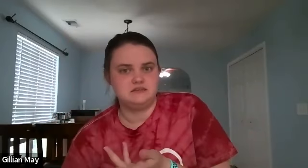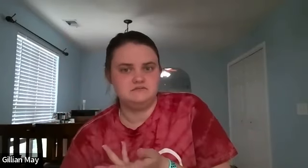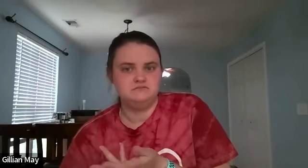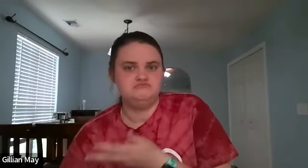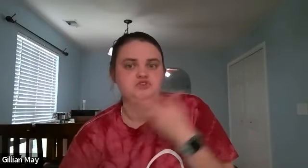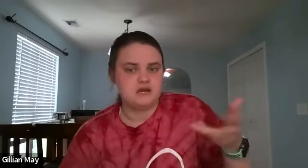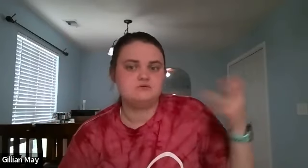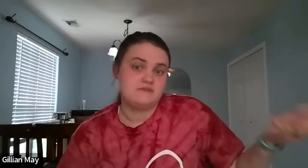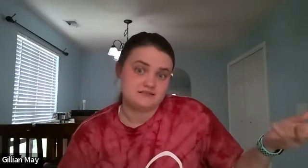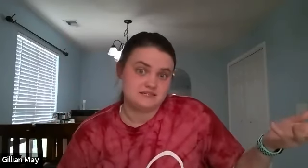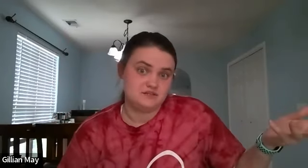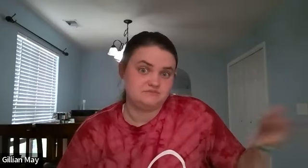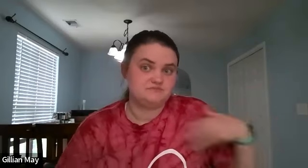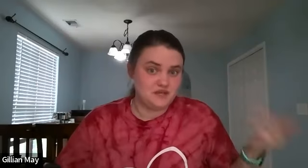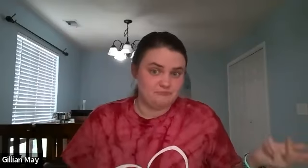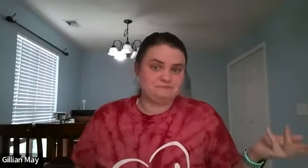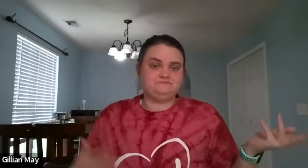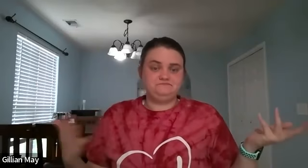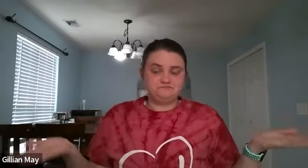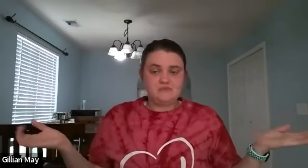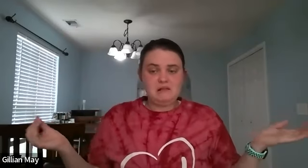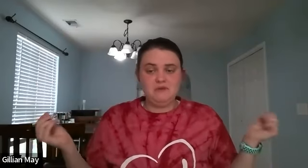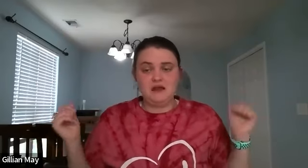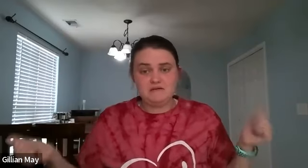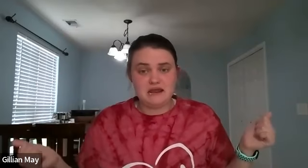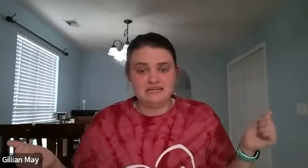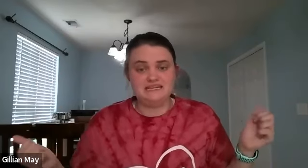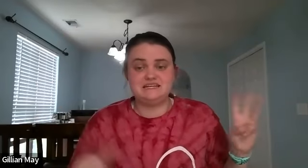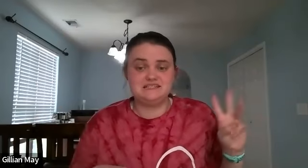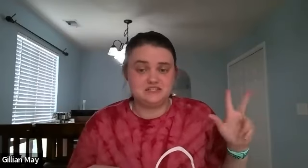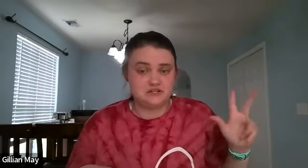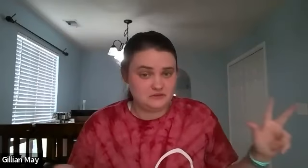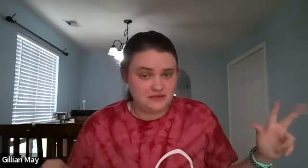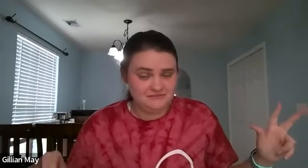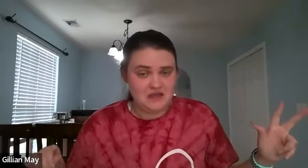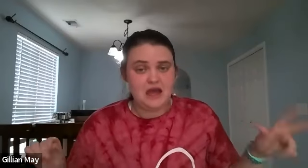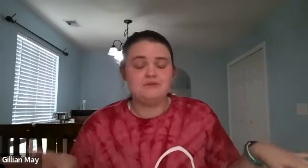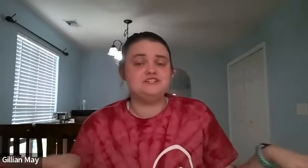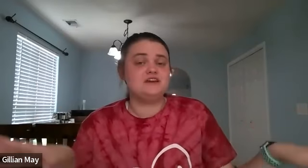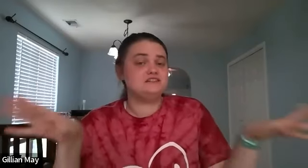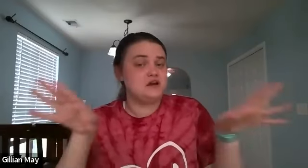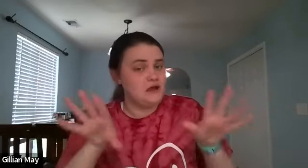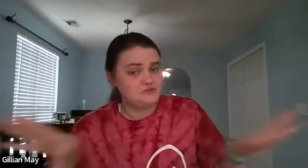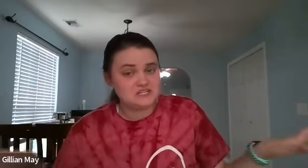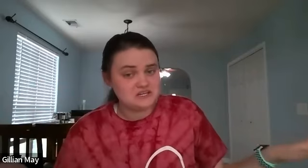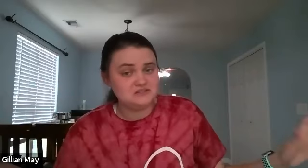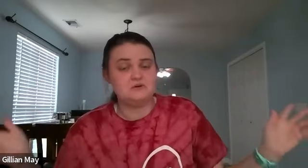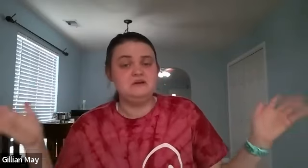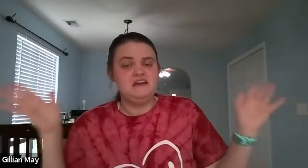lesson, you guys will have access to it. So, alrighty, it is now 6:33. I will let you guys go have your dinner, or if you've